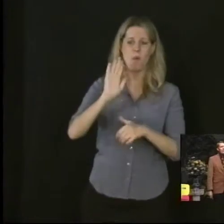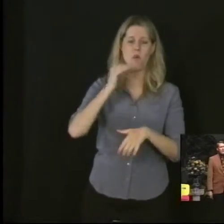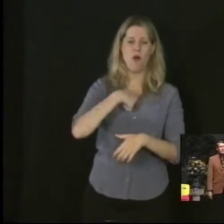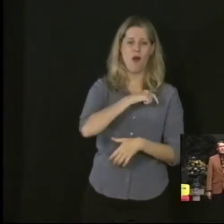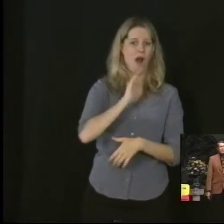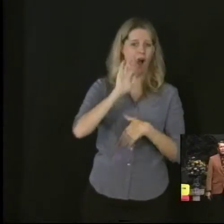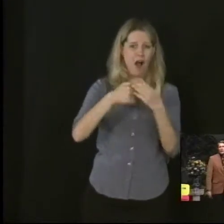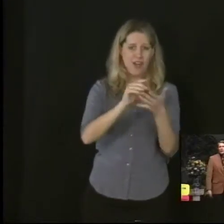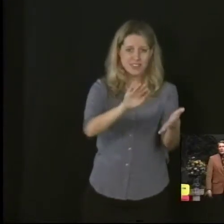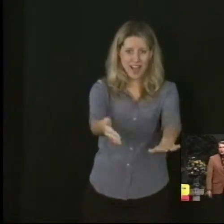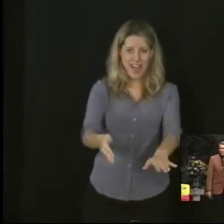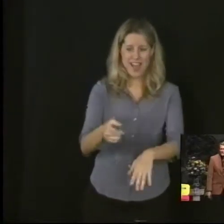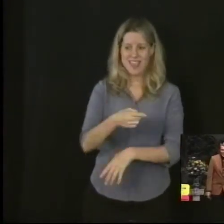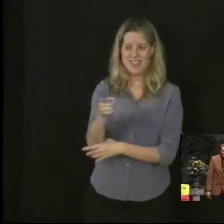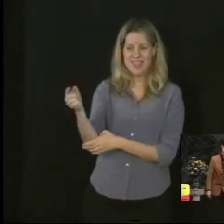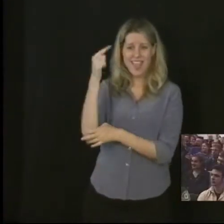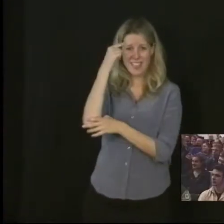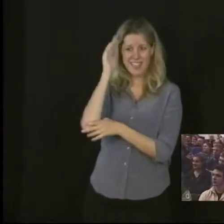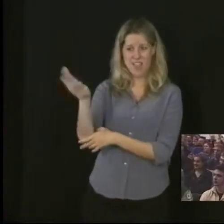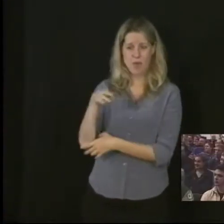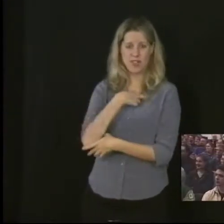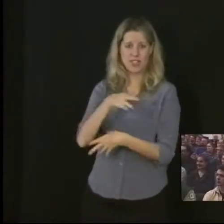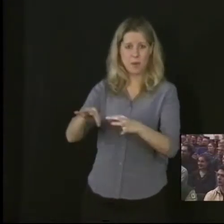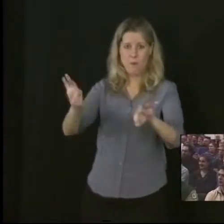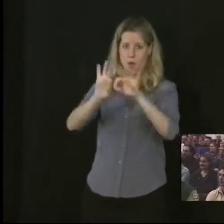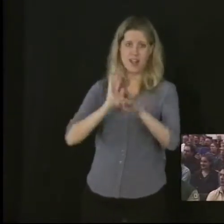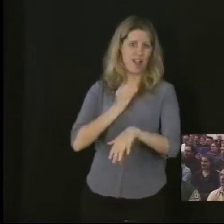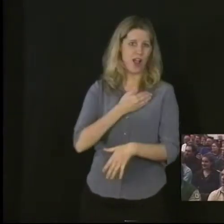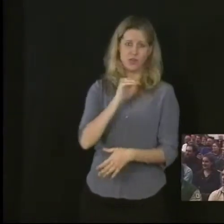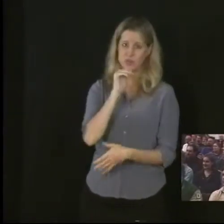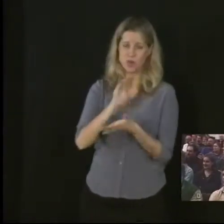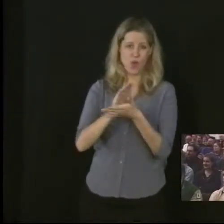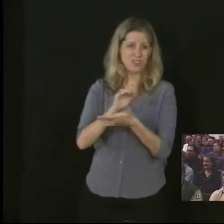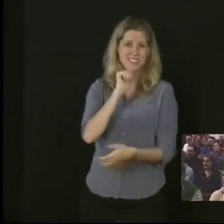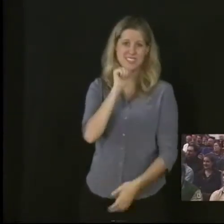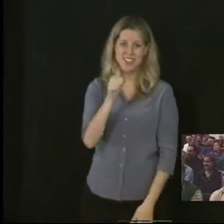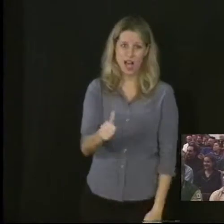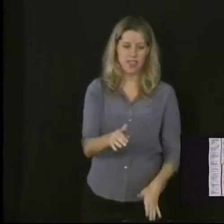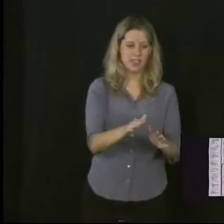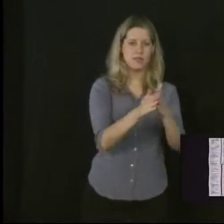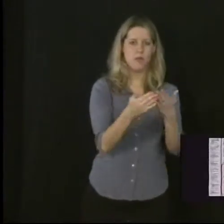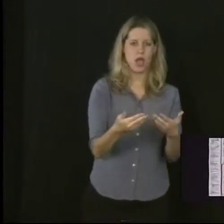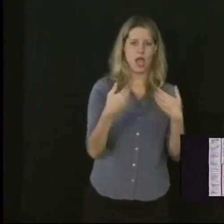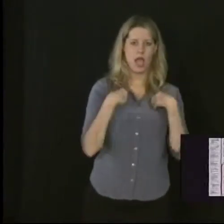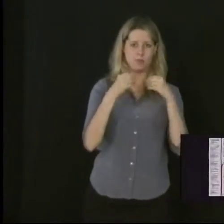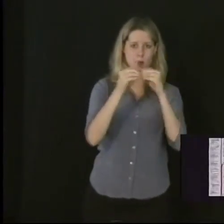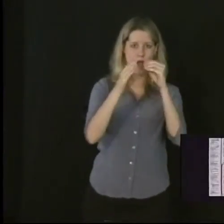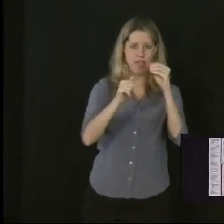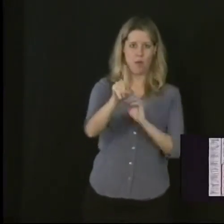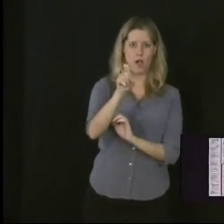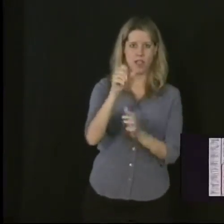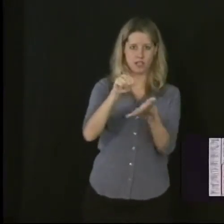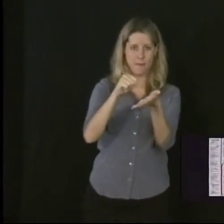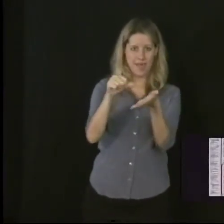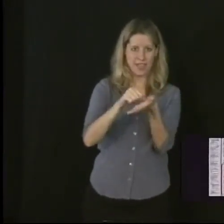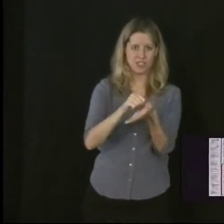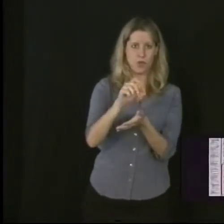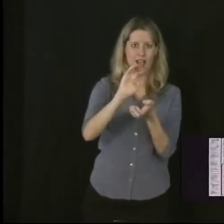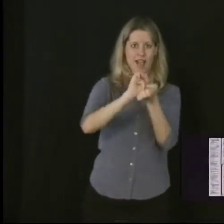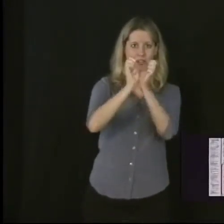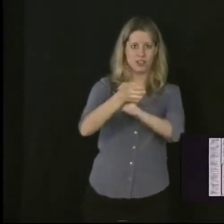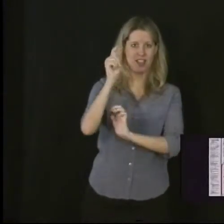their religion is important in our schools, and it's not. This textbook has over 100 pages where evolution theory is presented